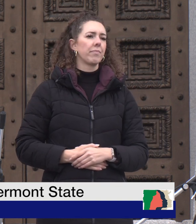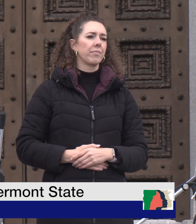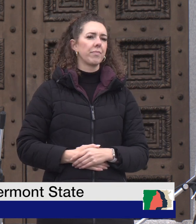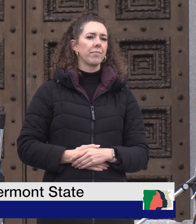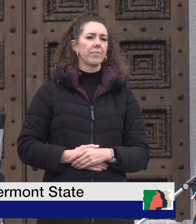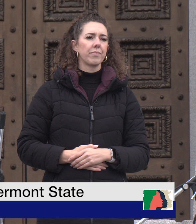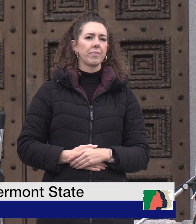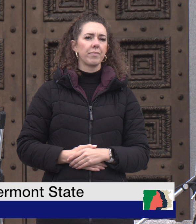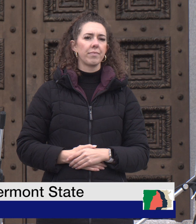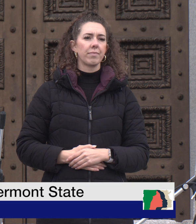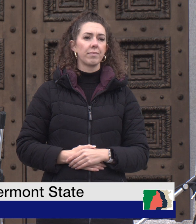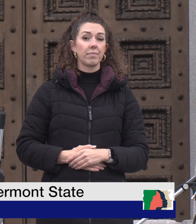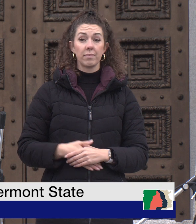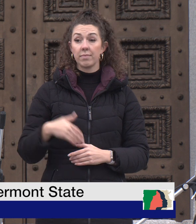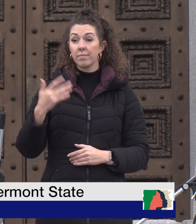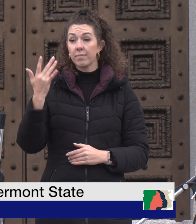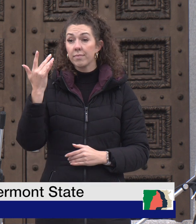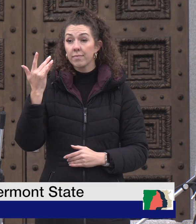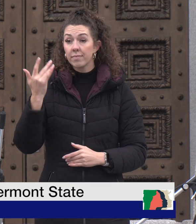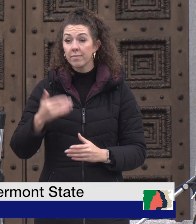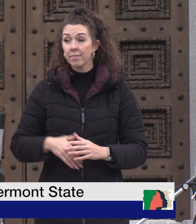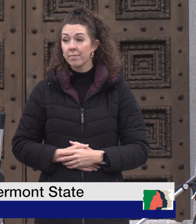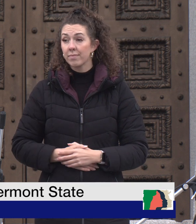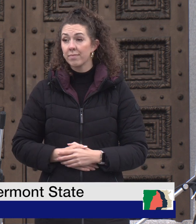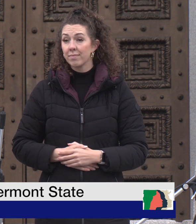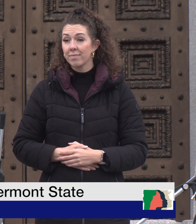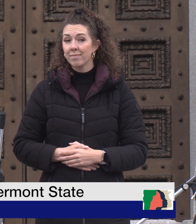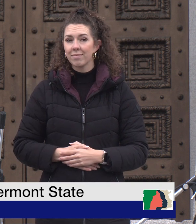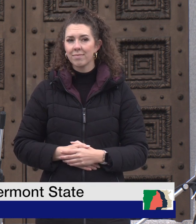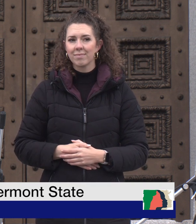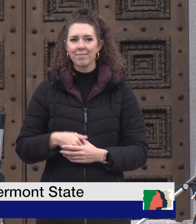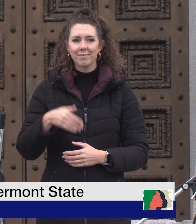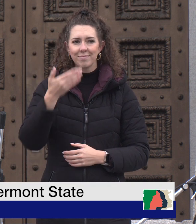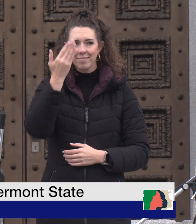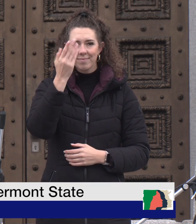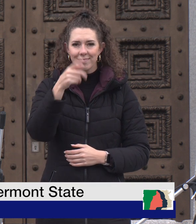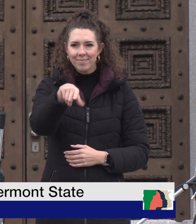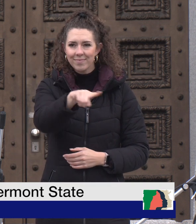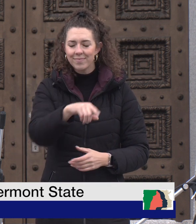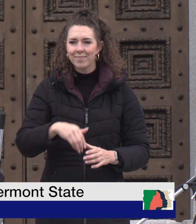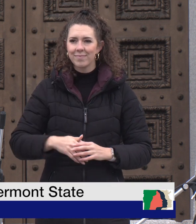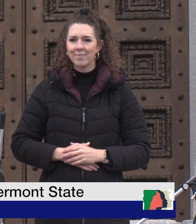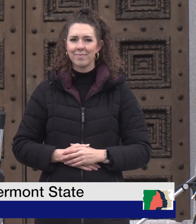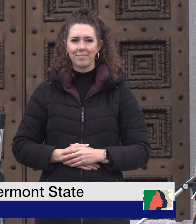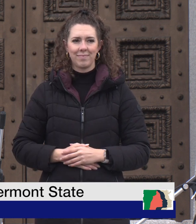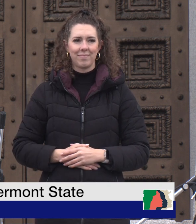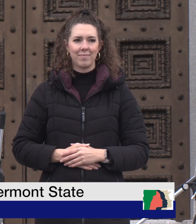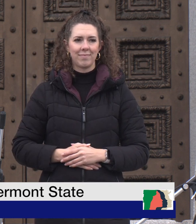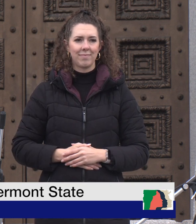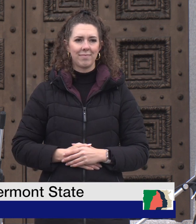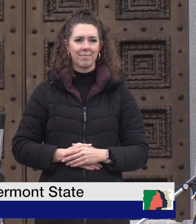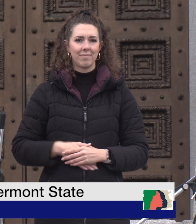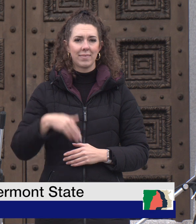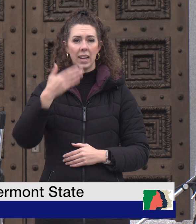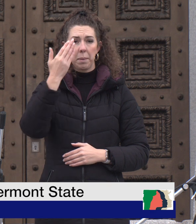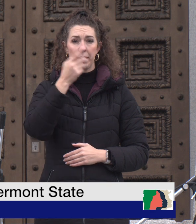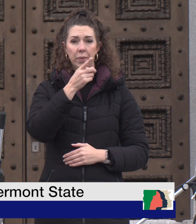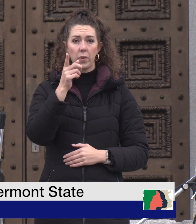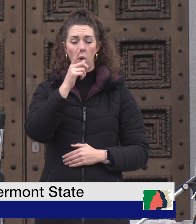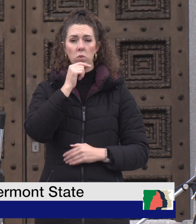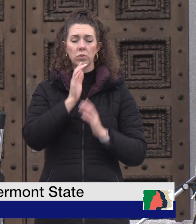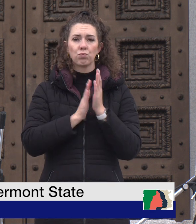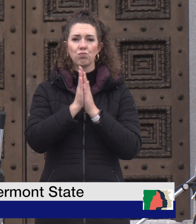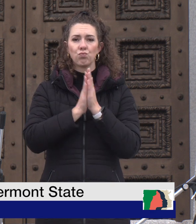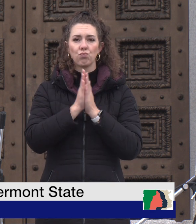And what, thanks to you all out here and to the voters across